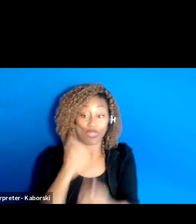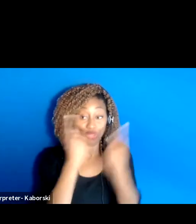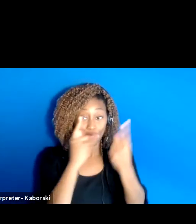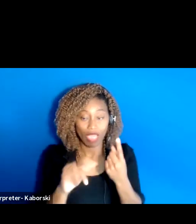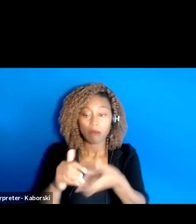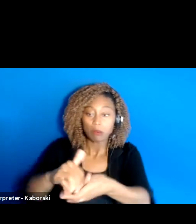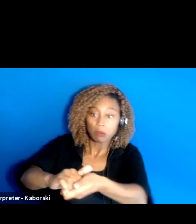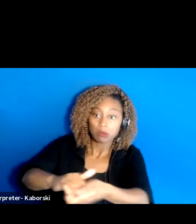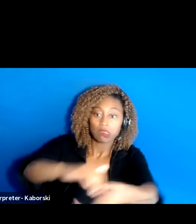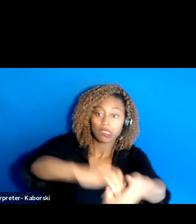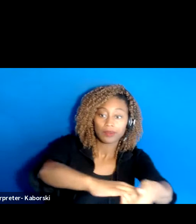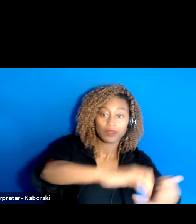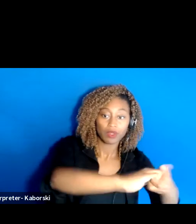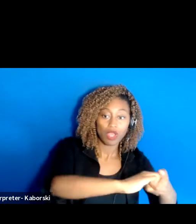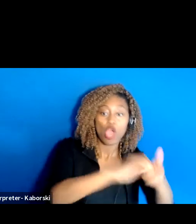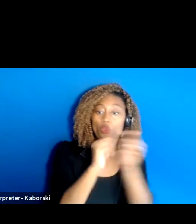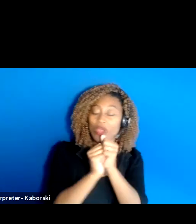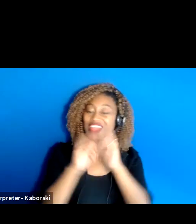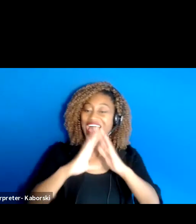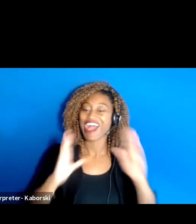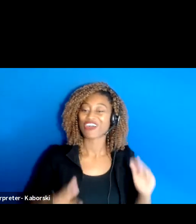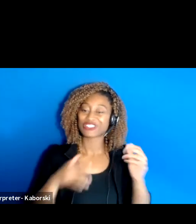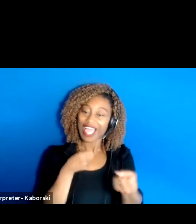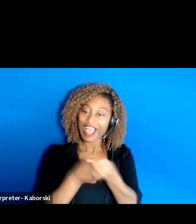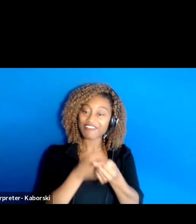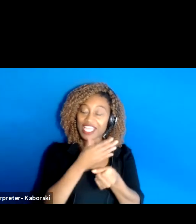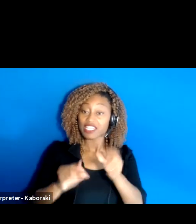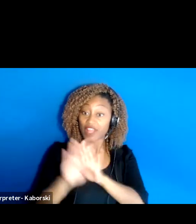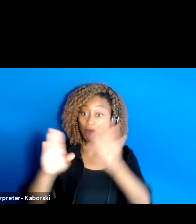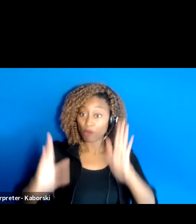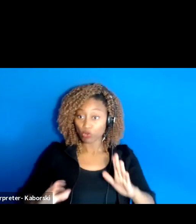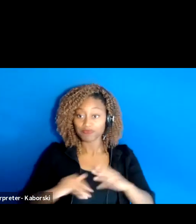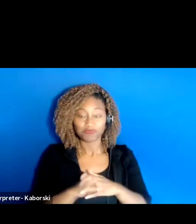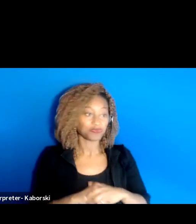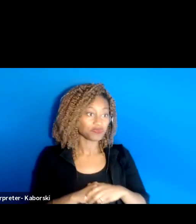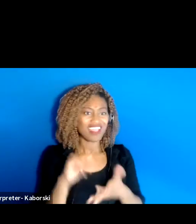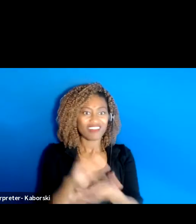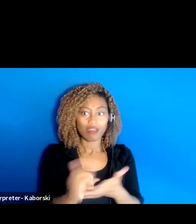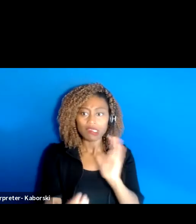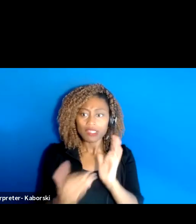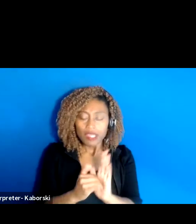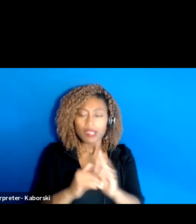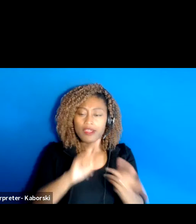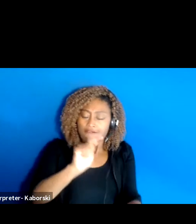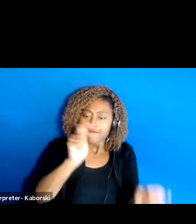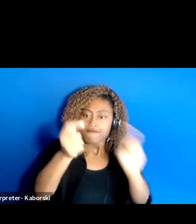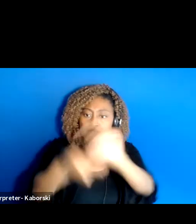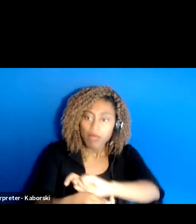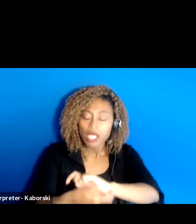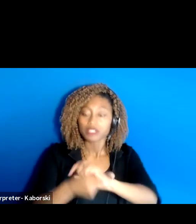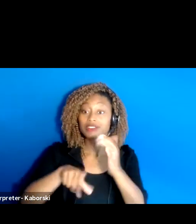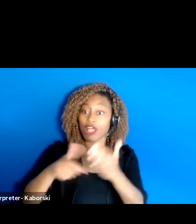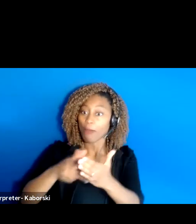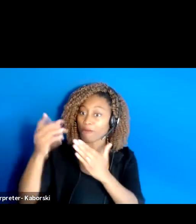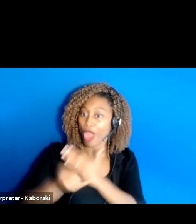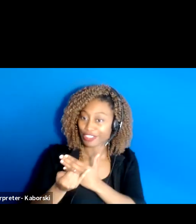housing advocates and developers. So that again evolved into a project that we're